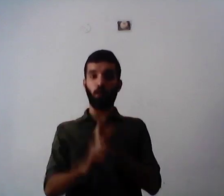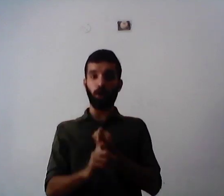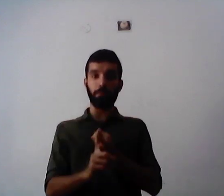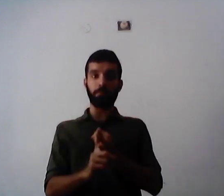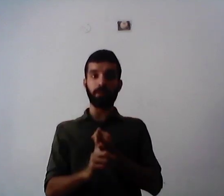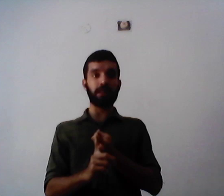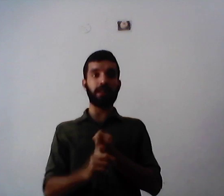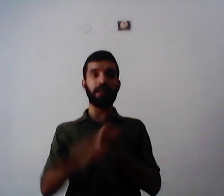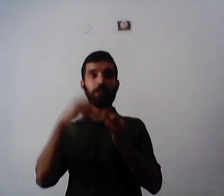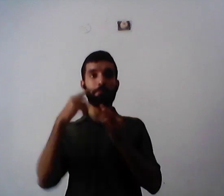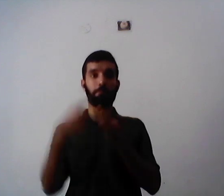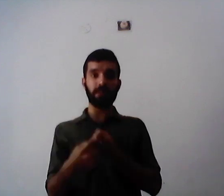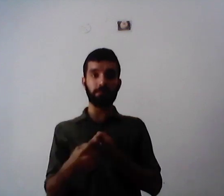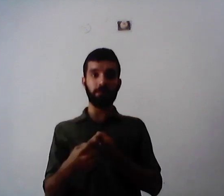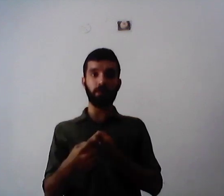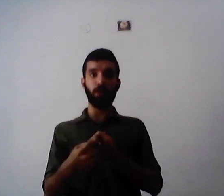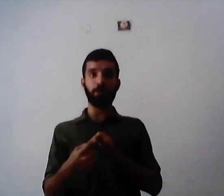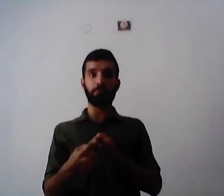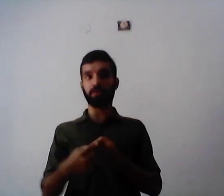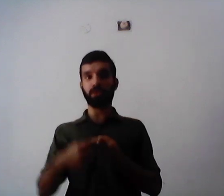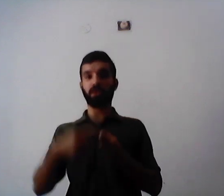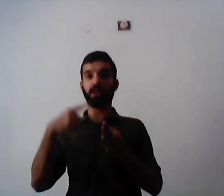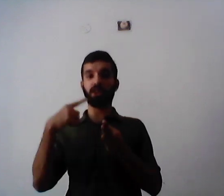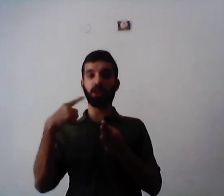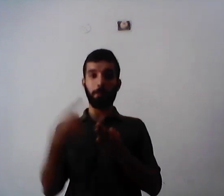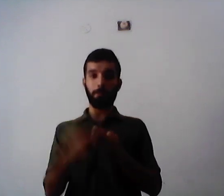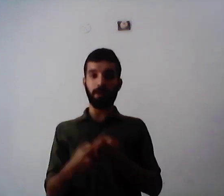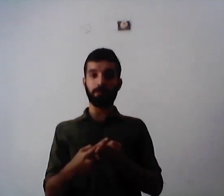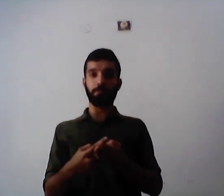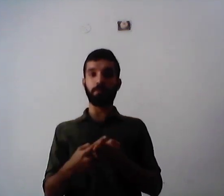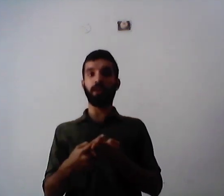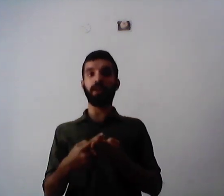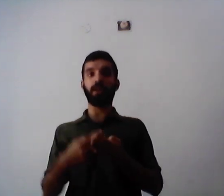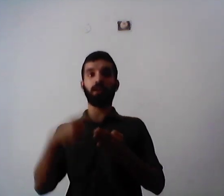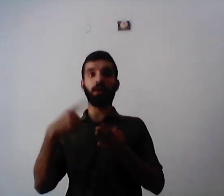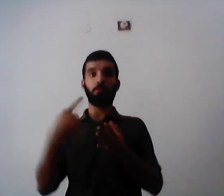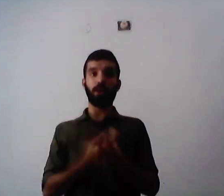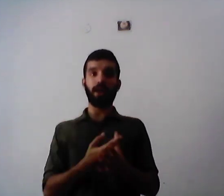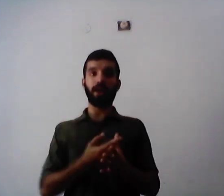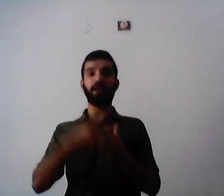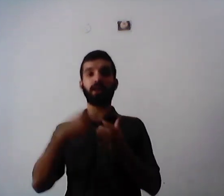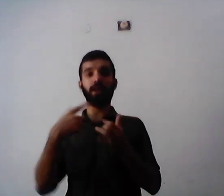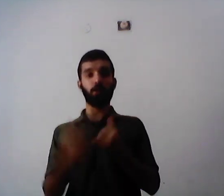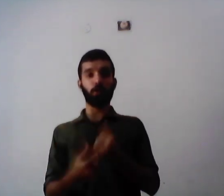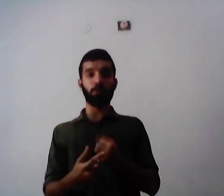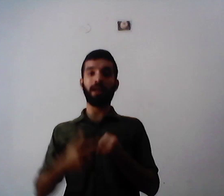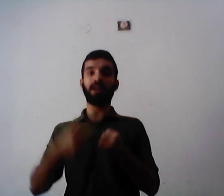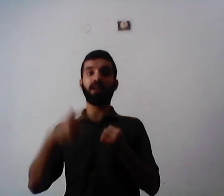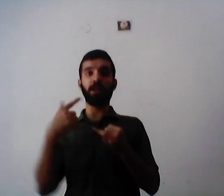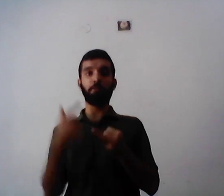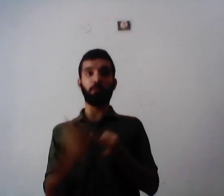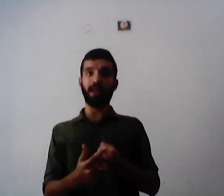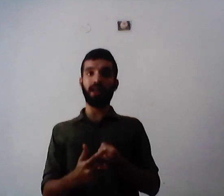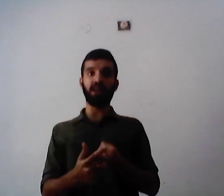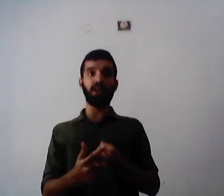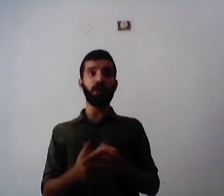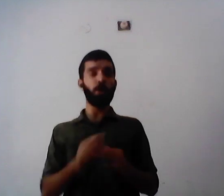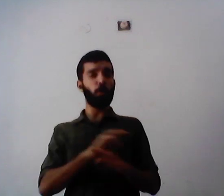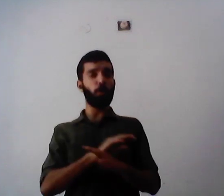volume percentage, mass by volume percentage, parts per million, molarity, normality, molality. All